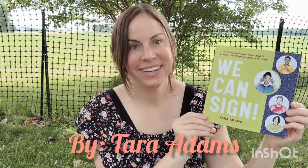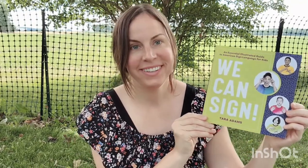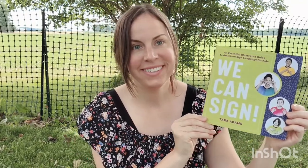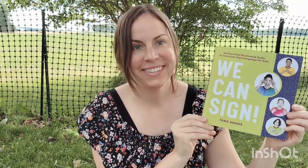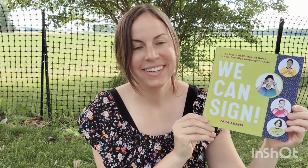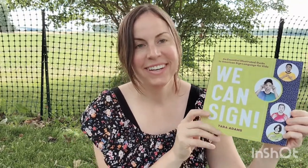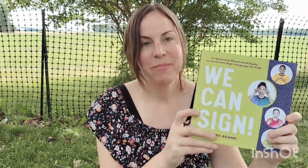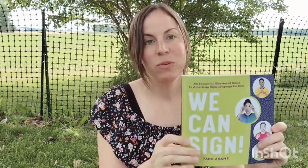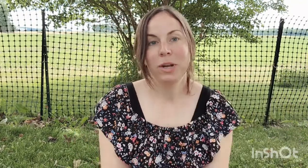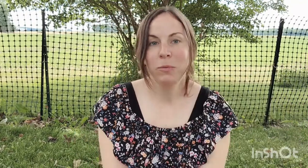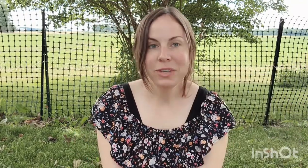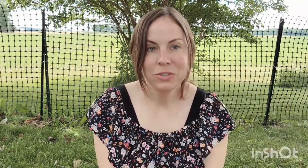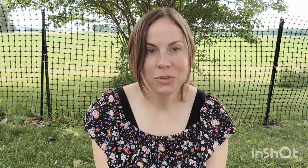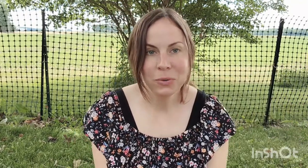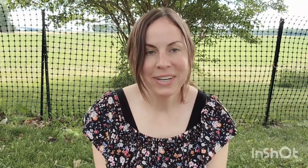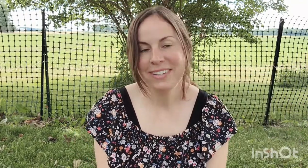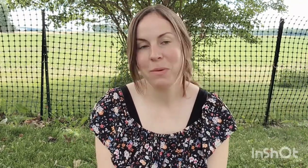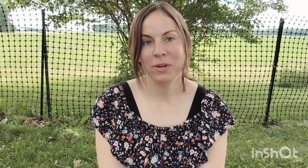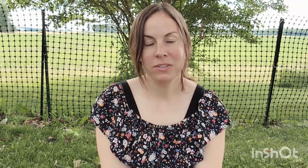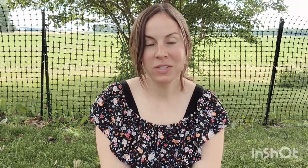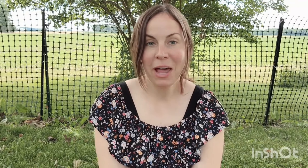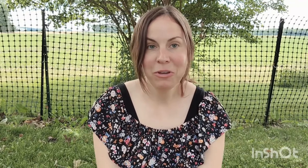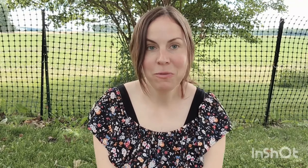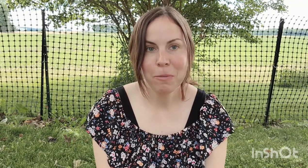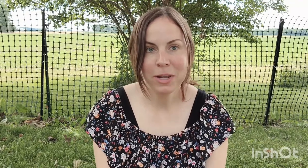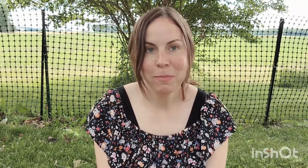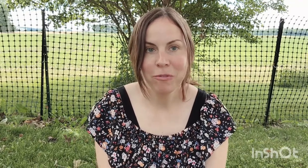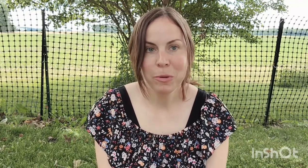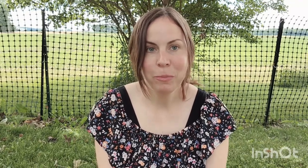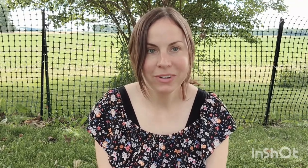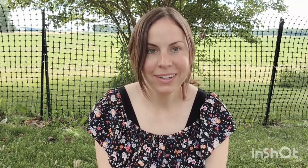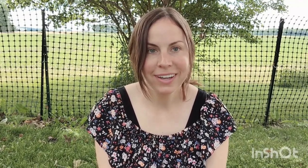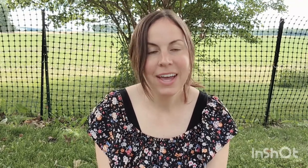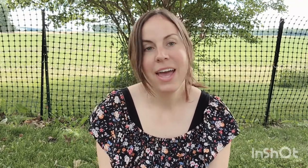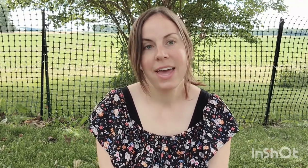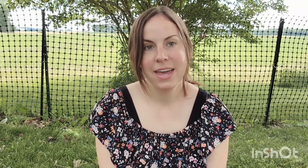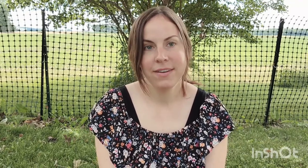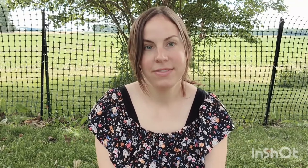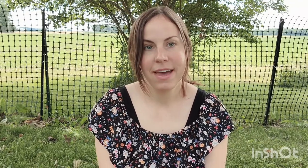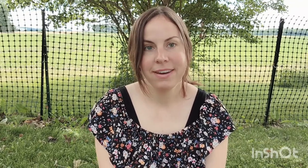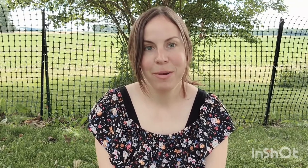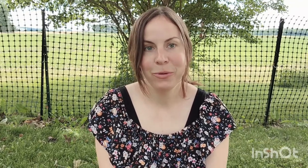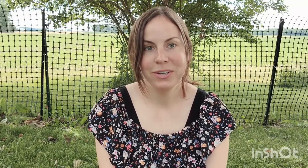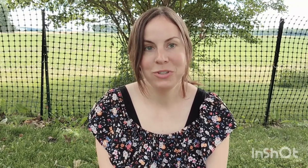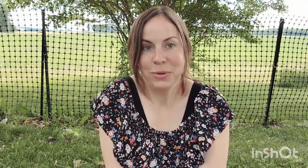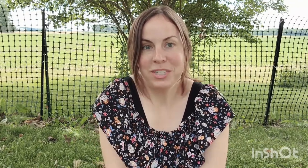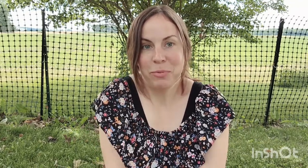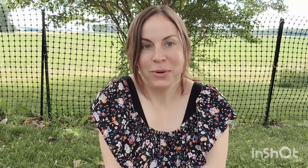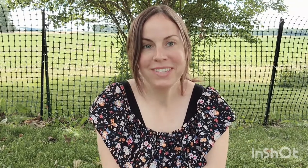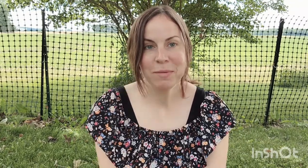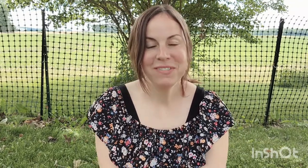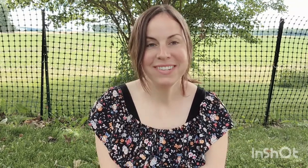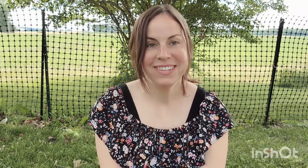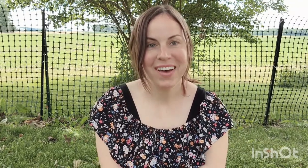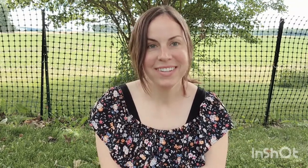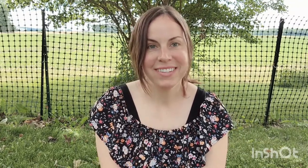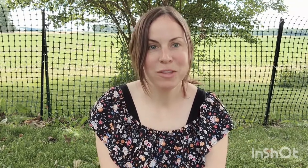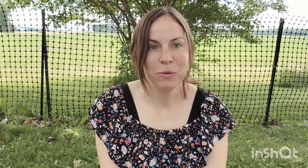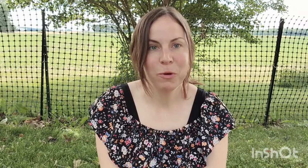kids. What I'm going to do is I'm going to tell you a bit about the book, and then I'm going to explore some of the signs in the book with